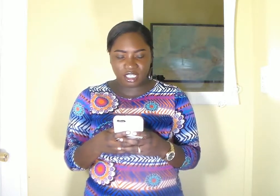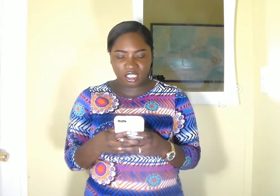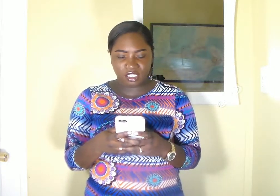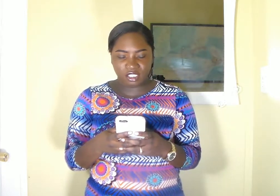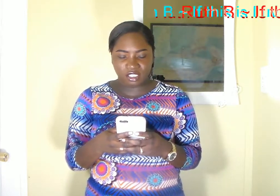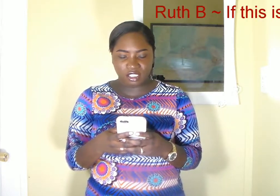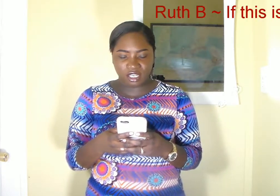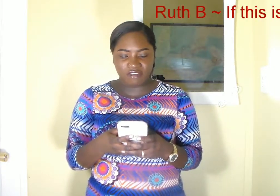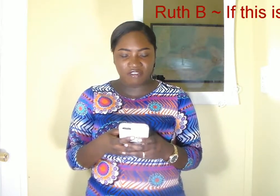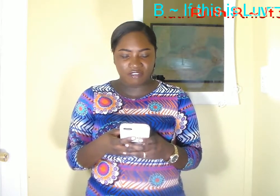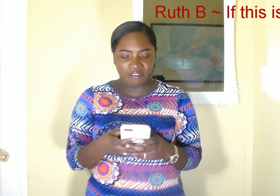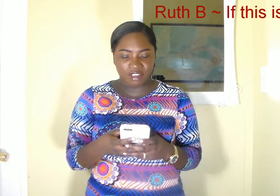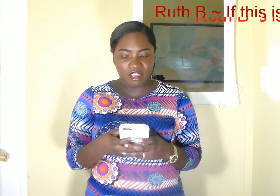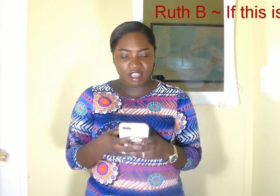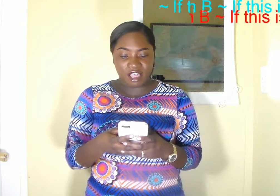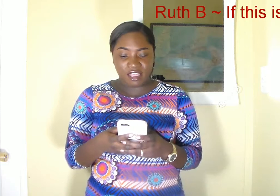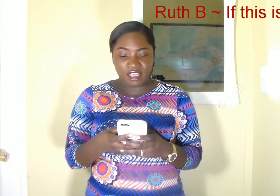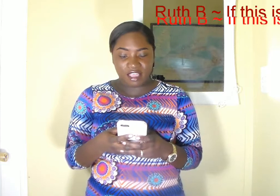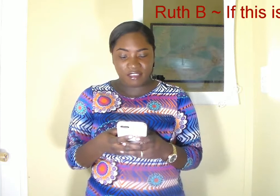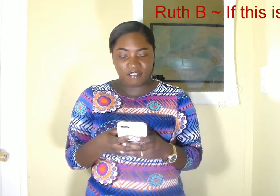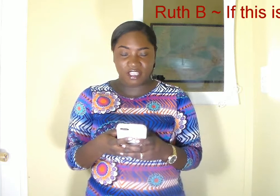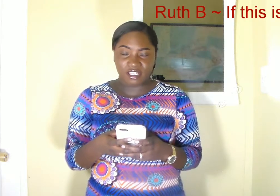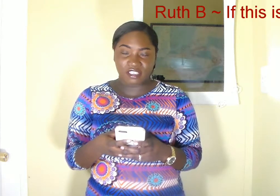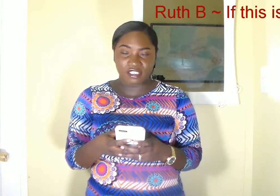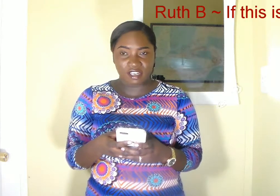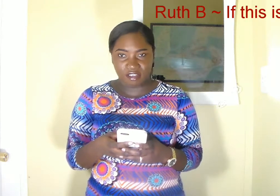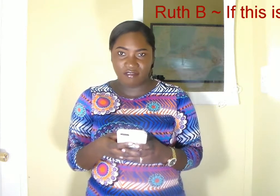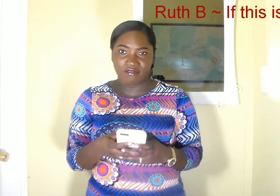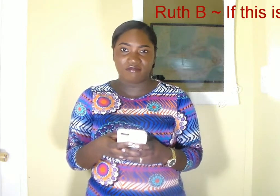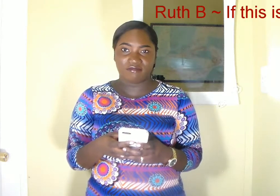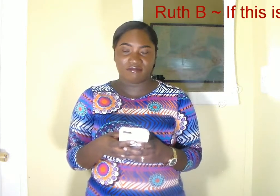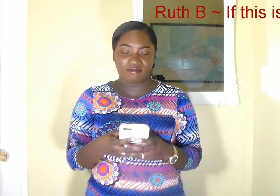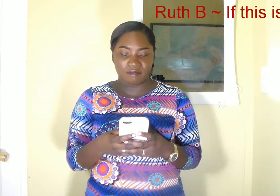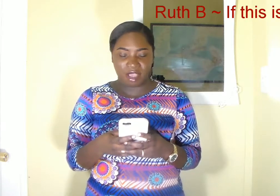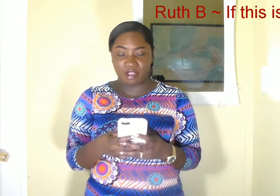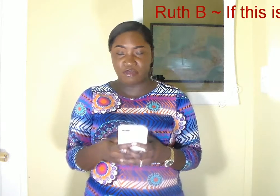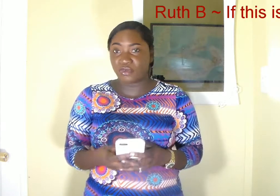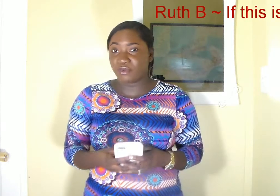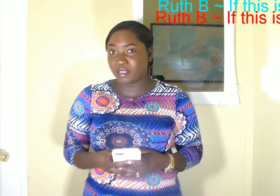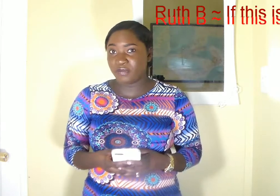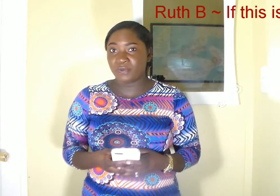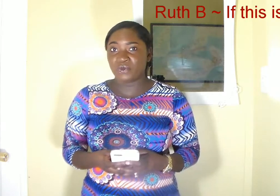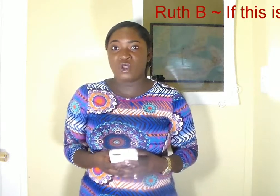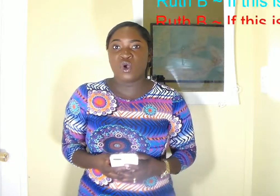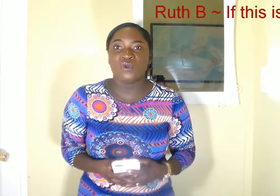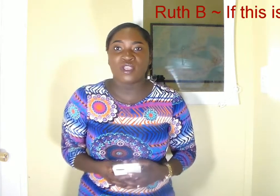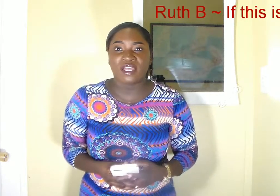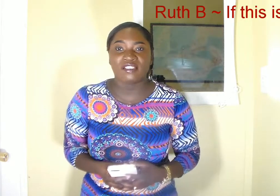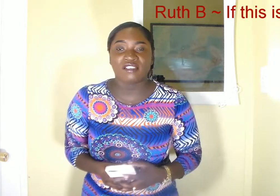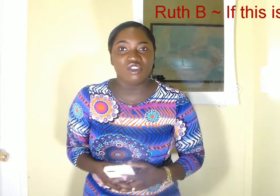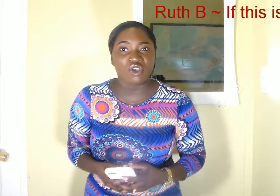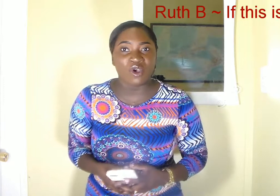is if If this is love By Ruby, hope you guys enjoy